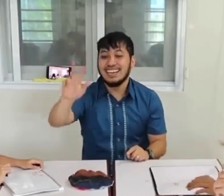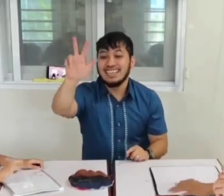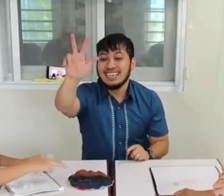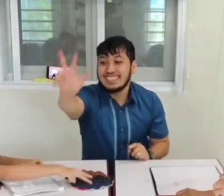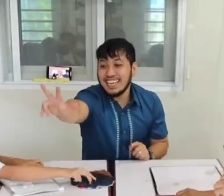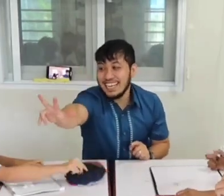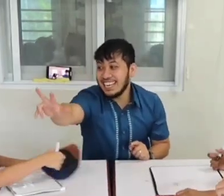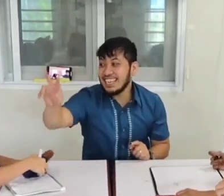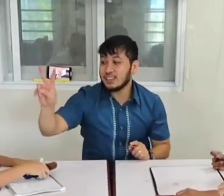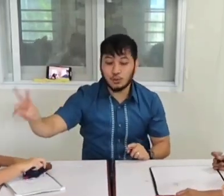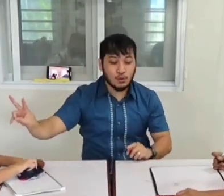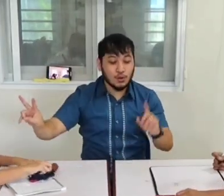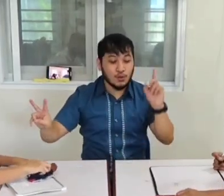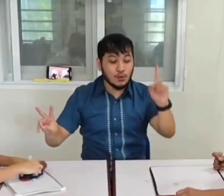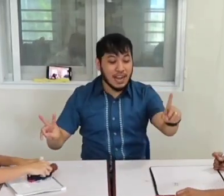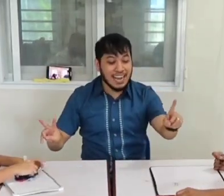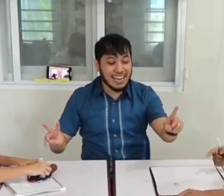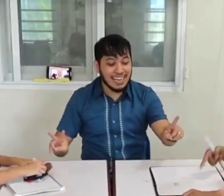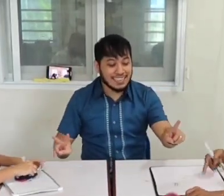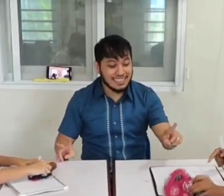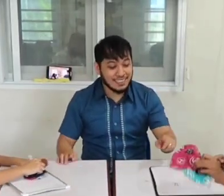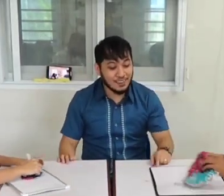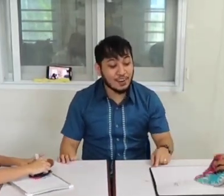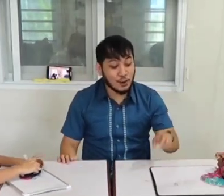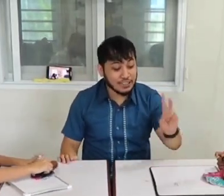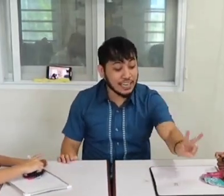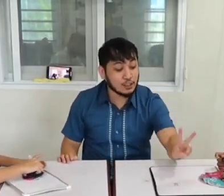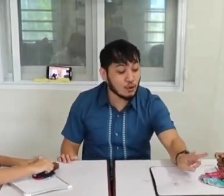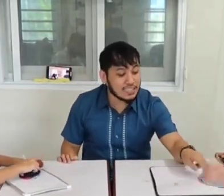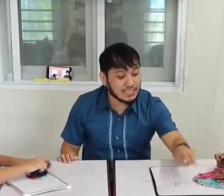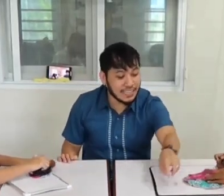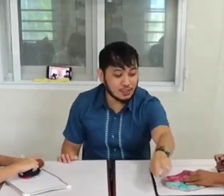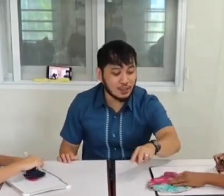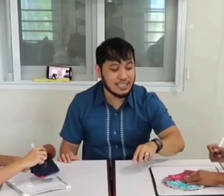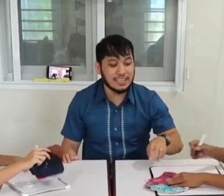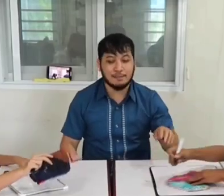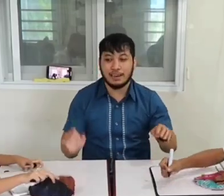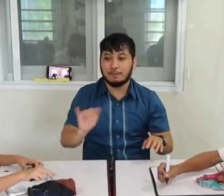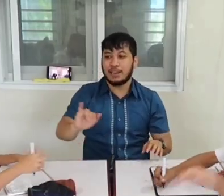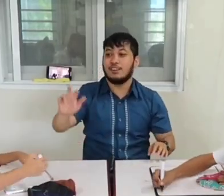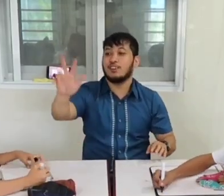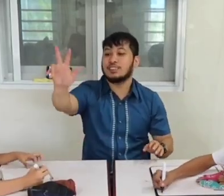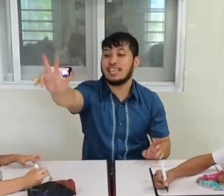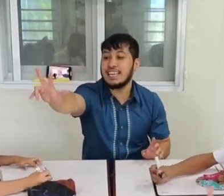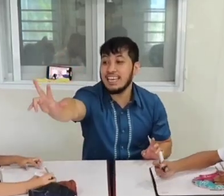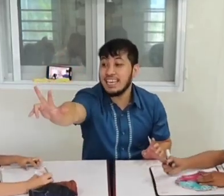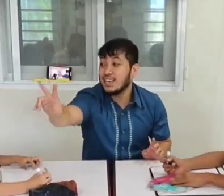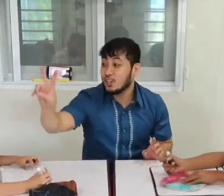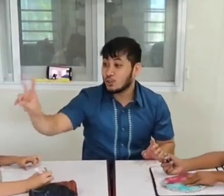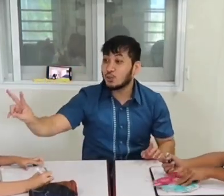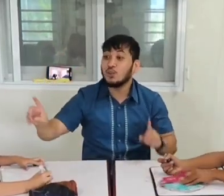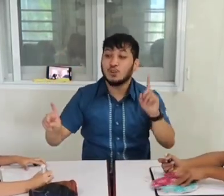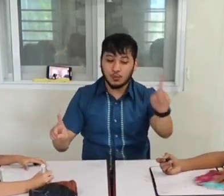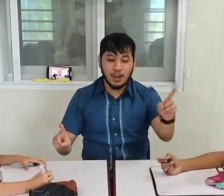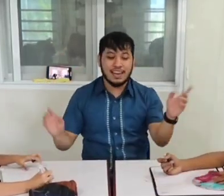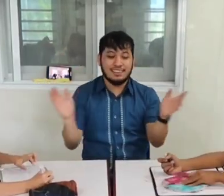Three, two, one. Three, sige. Tukan natin. Tukan natin. Pareho, pareho. Three, two, one.